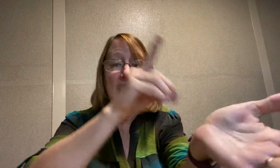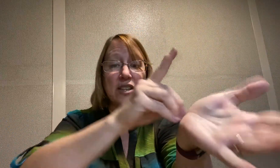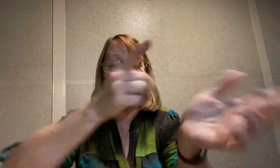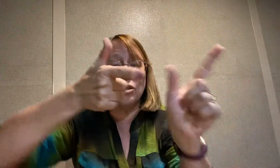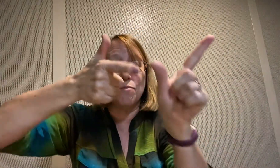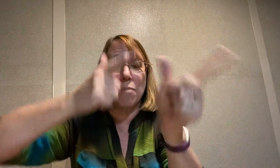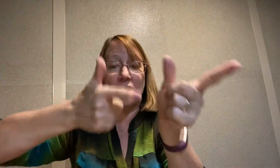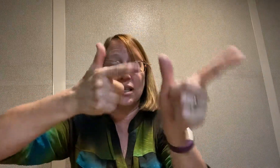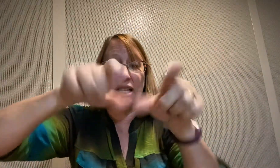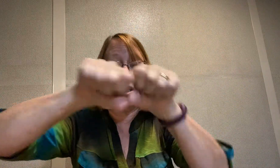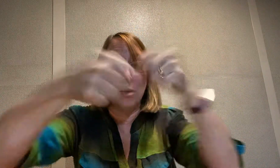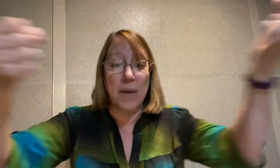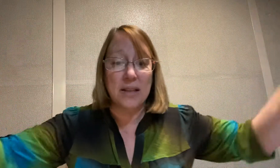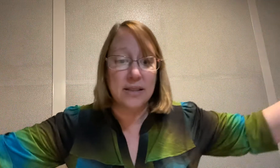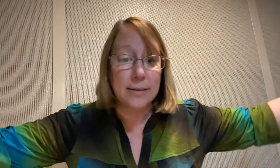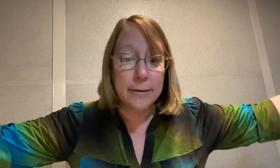doctor's musket to bits.